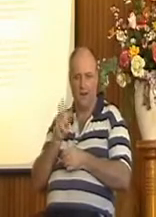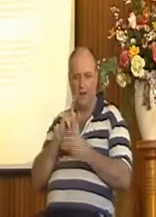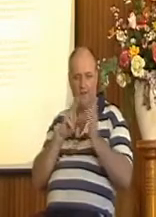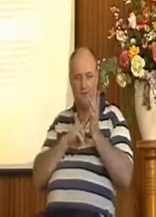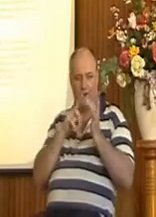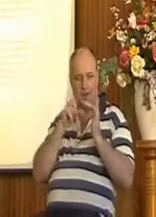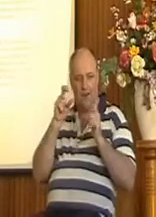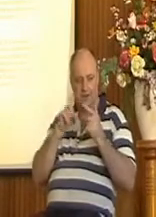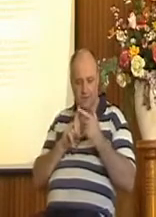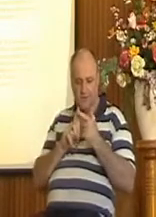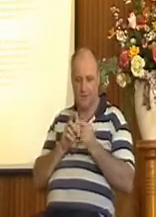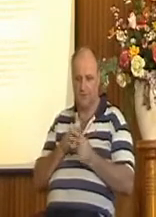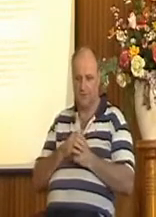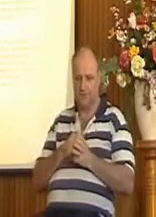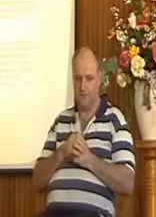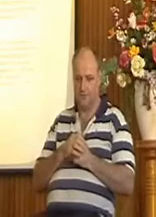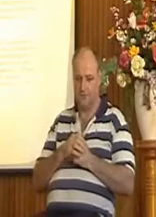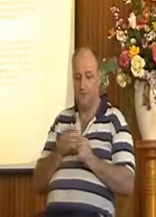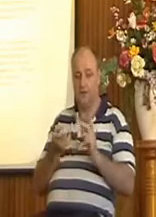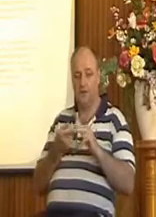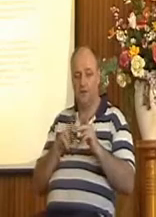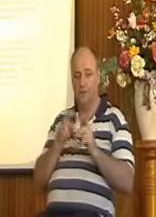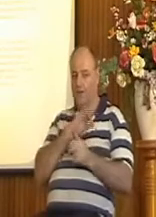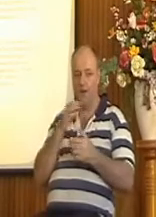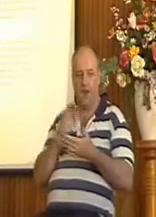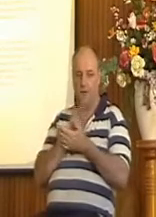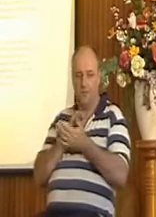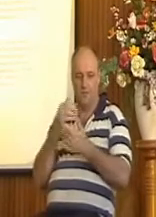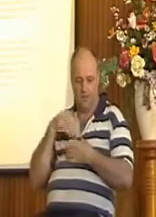This is Dora's holiday. We used to sing at school. This is